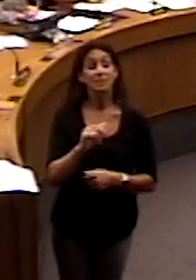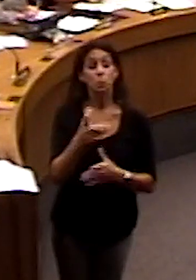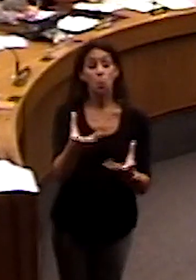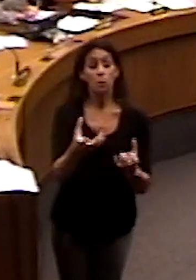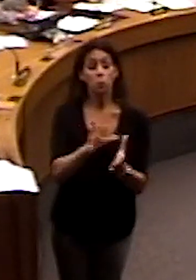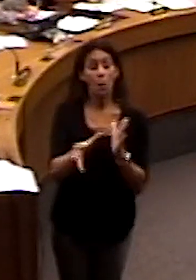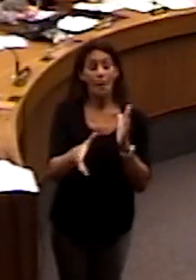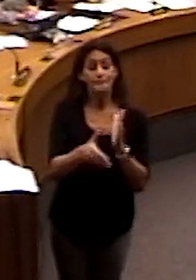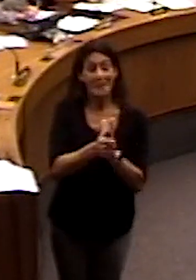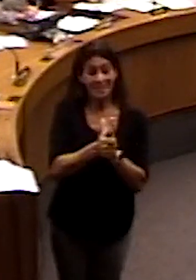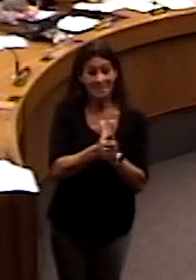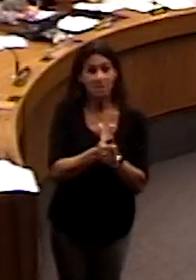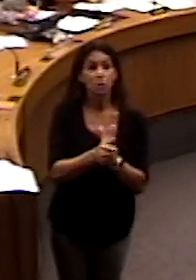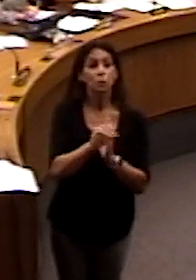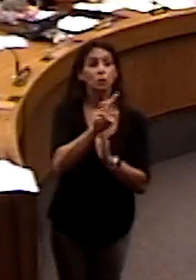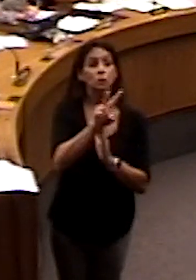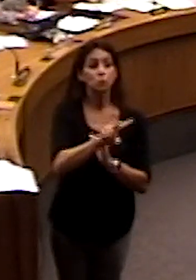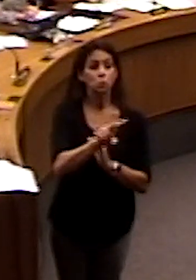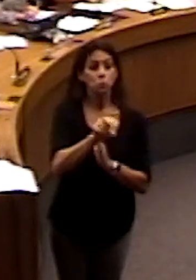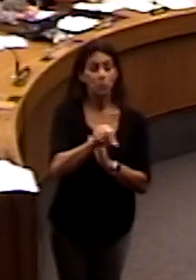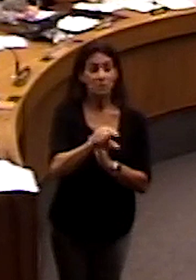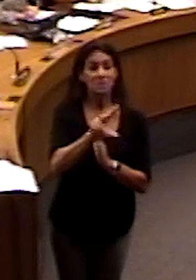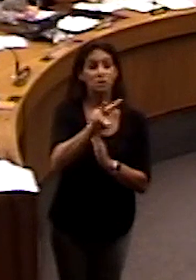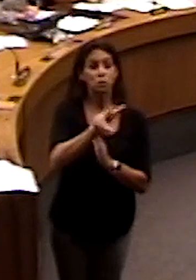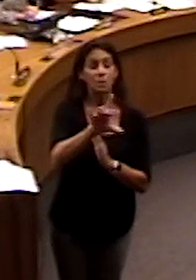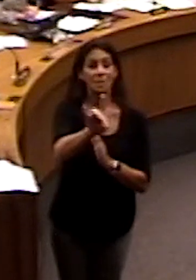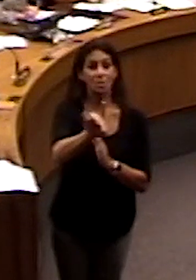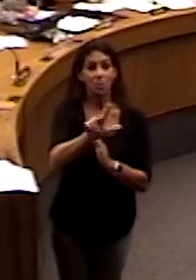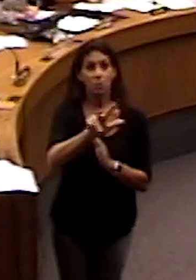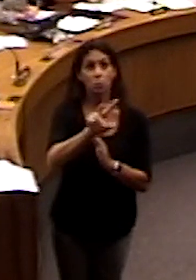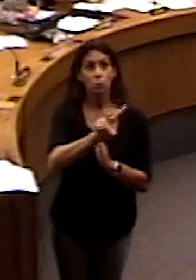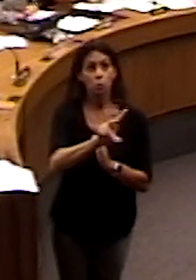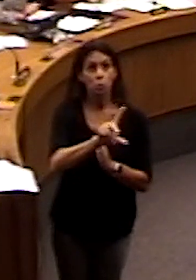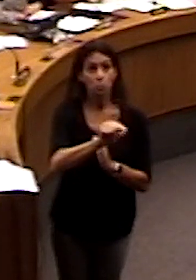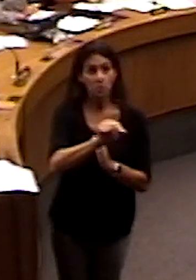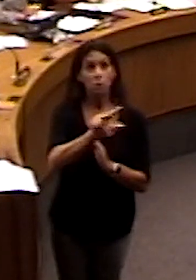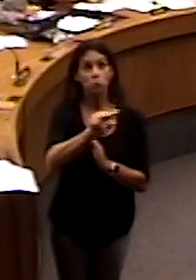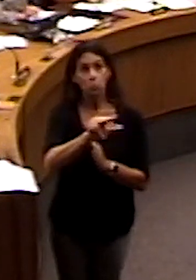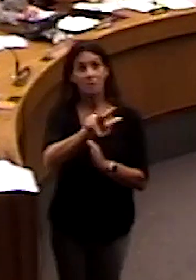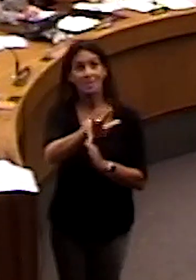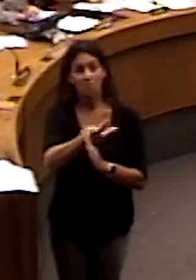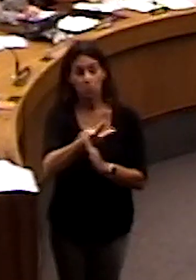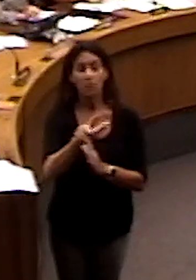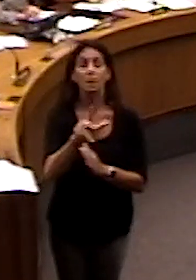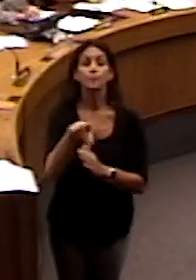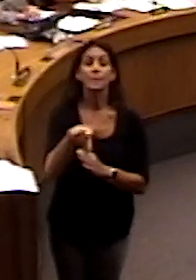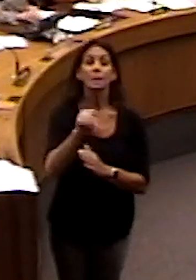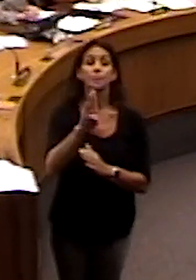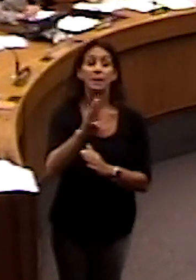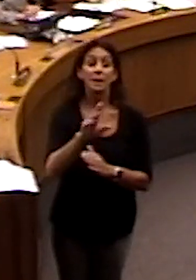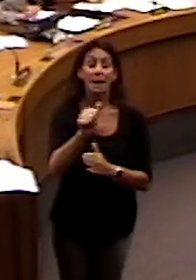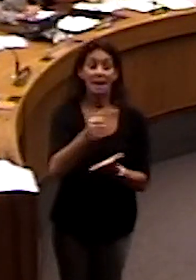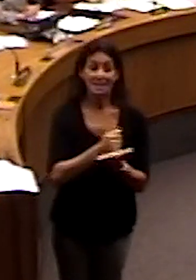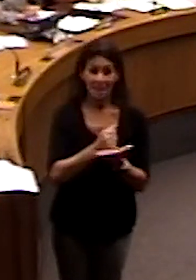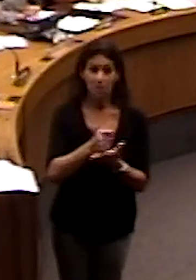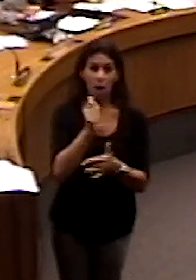the 2023 PBA salaries pursuant to the Memorandum of Understanding reached with the PBA Mainland